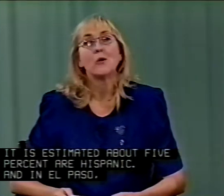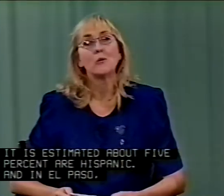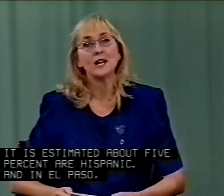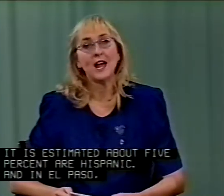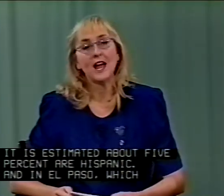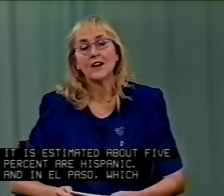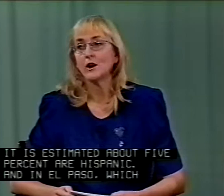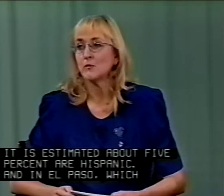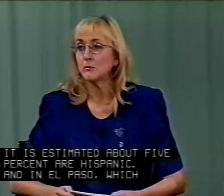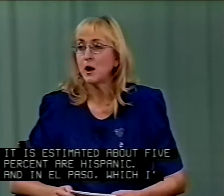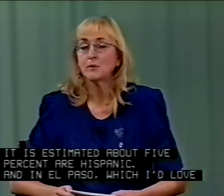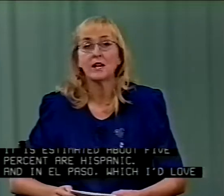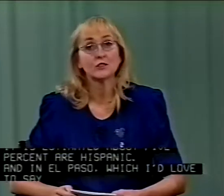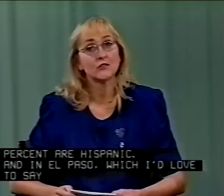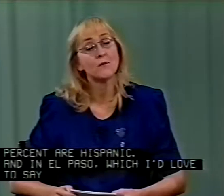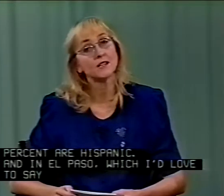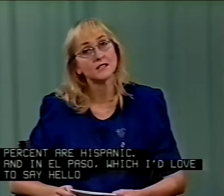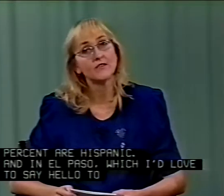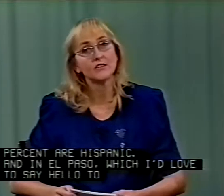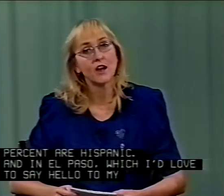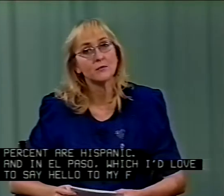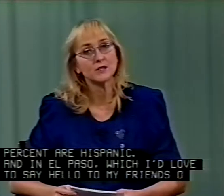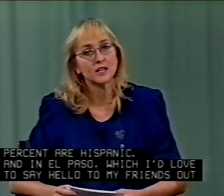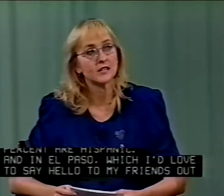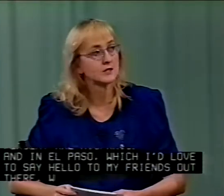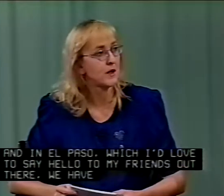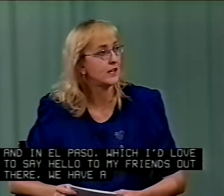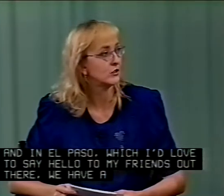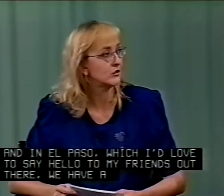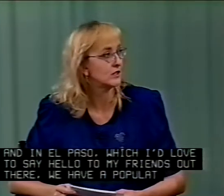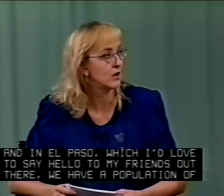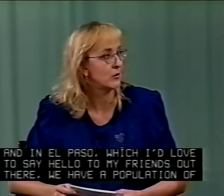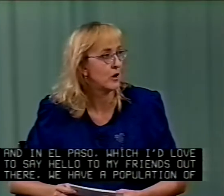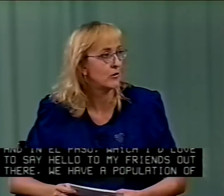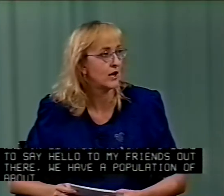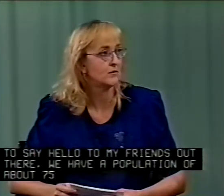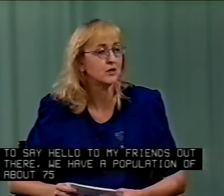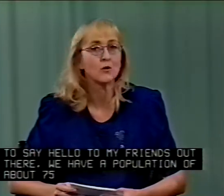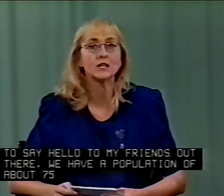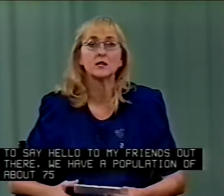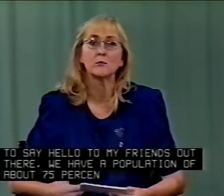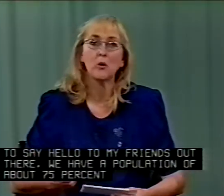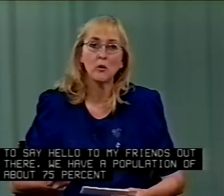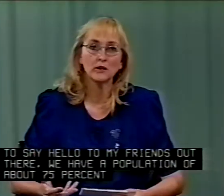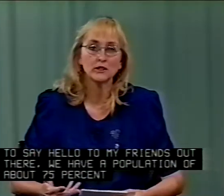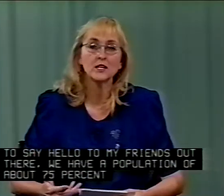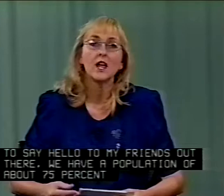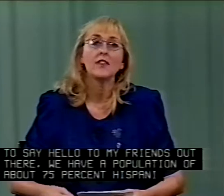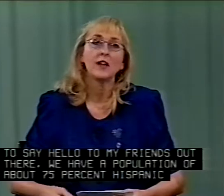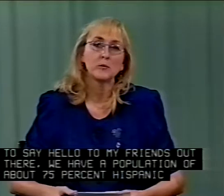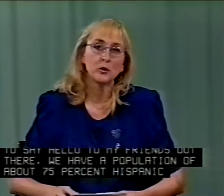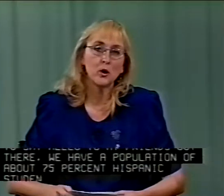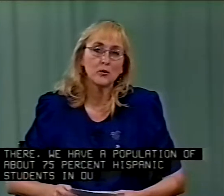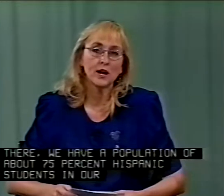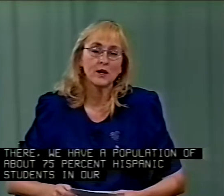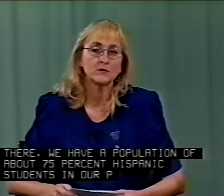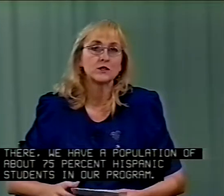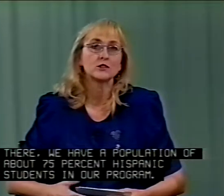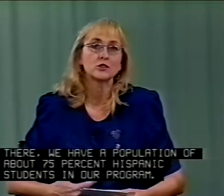we have a population of about 75% Hispanic students in our program. So it's important that programs start